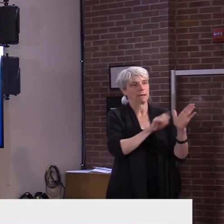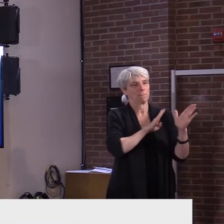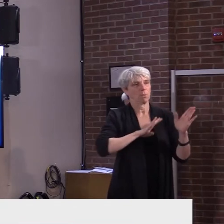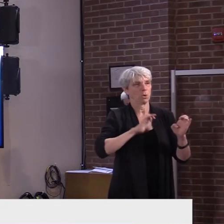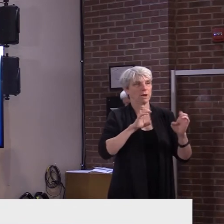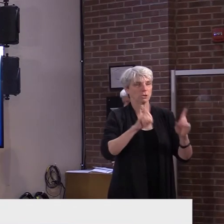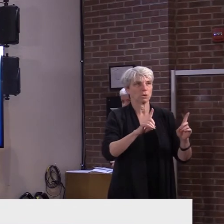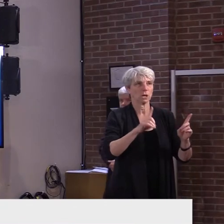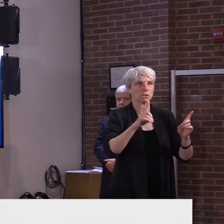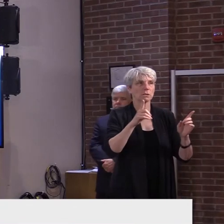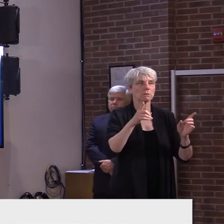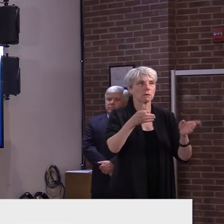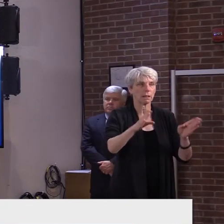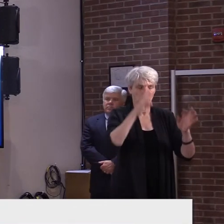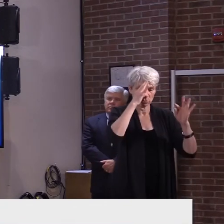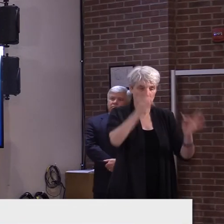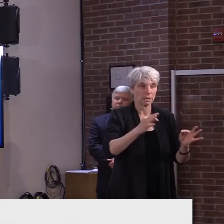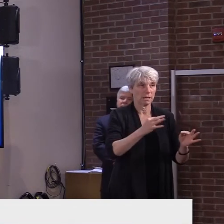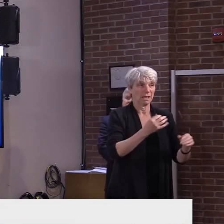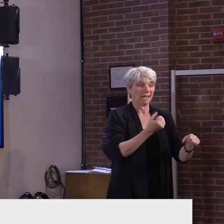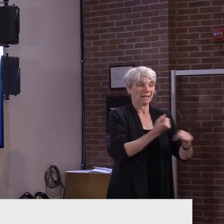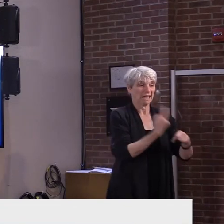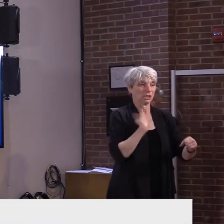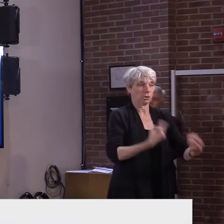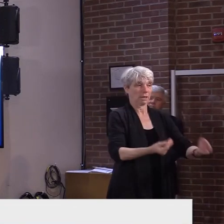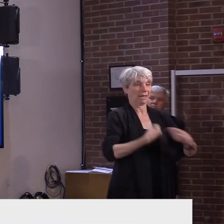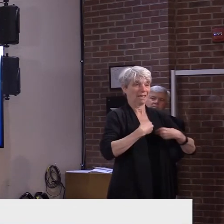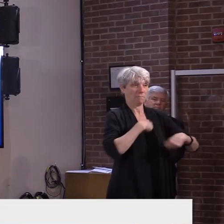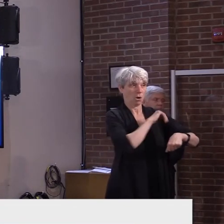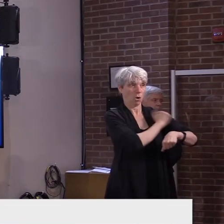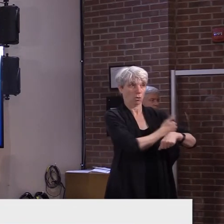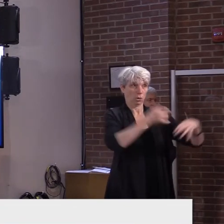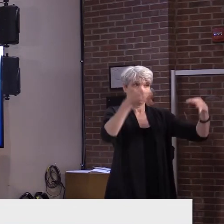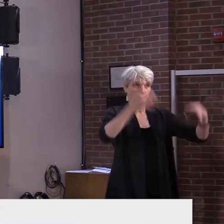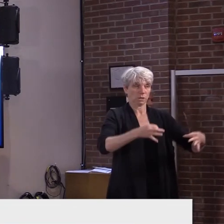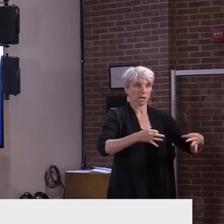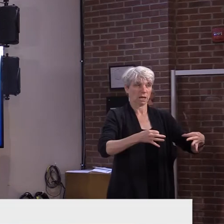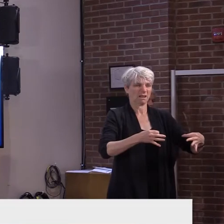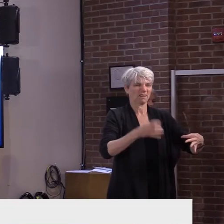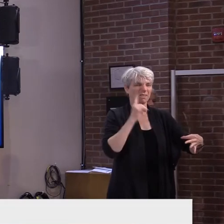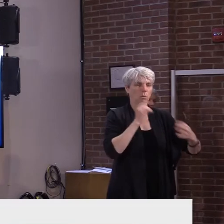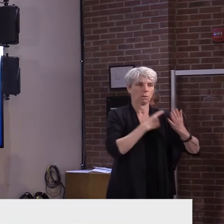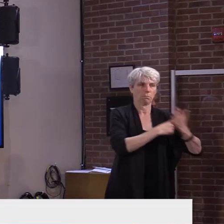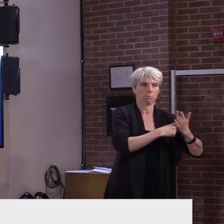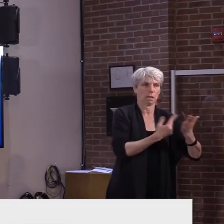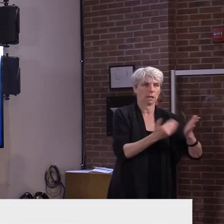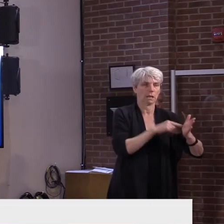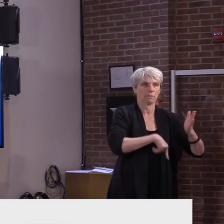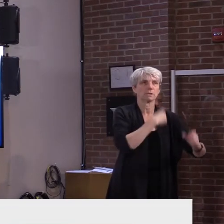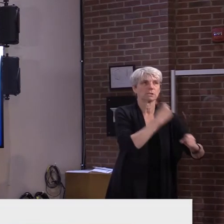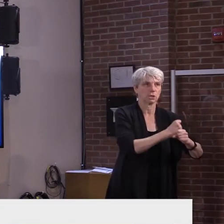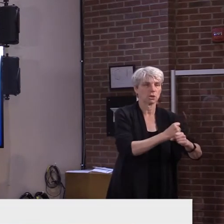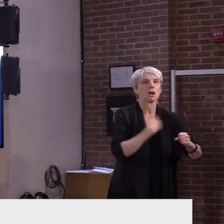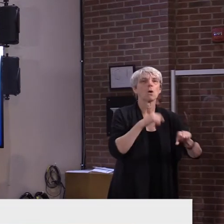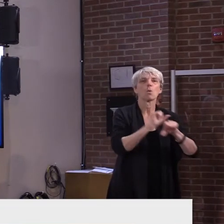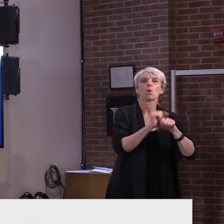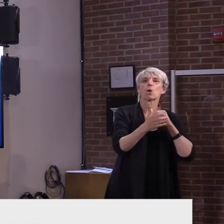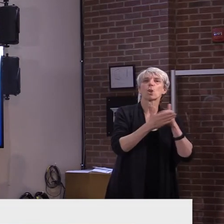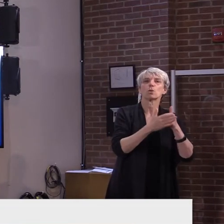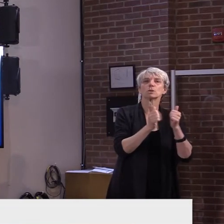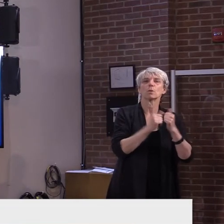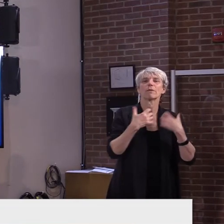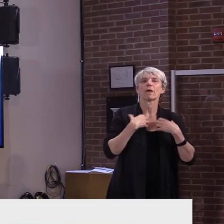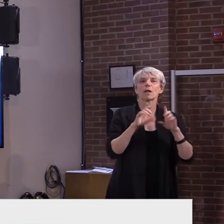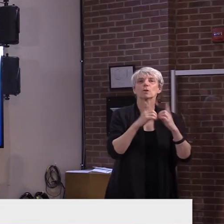me that authority. That's probably something I will ask them to do again. And I'll be, again, working very closely with the health